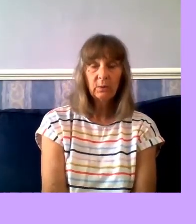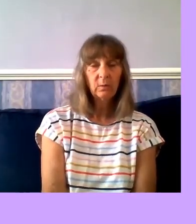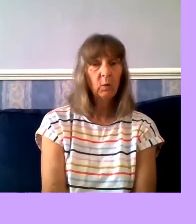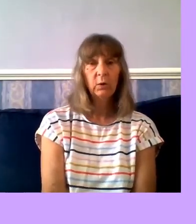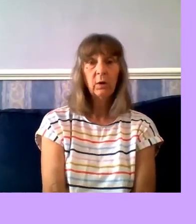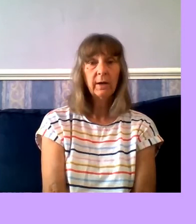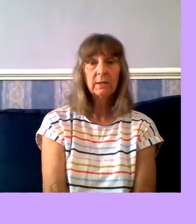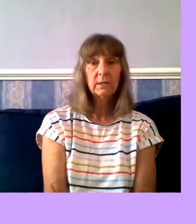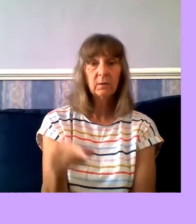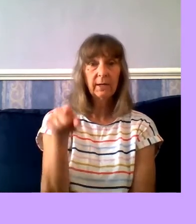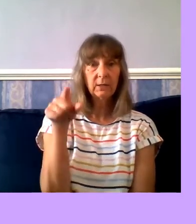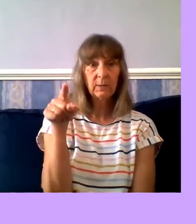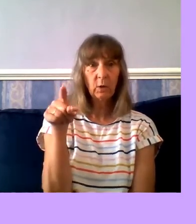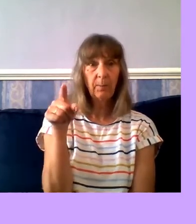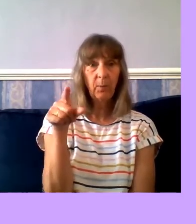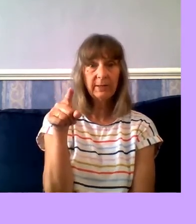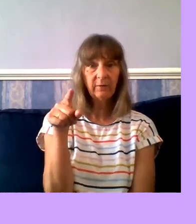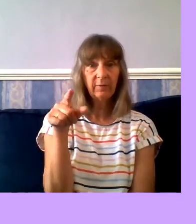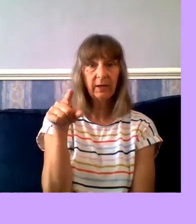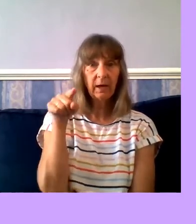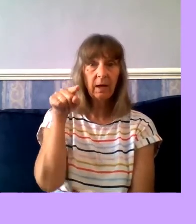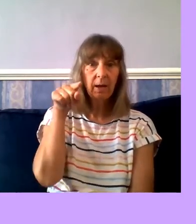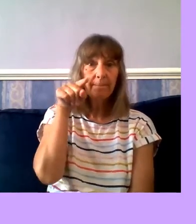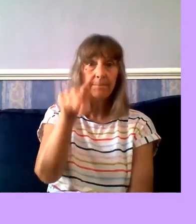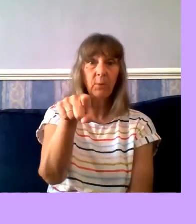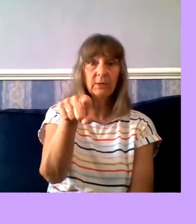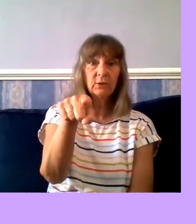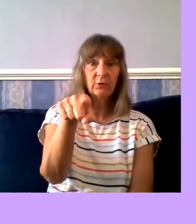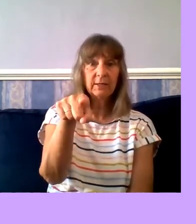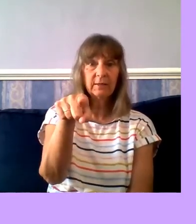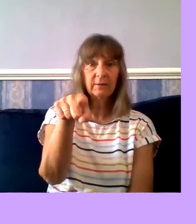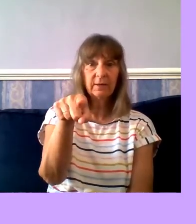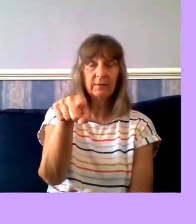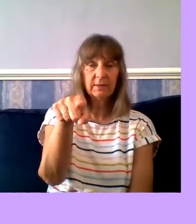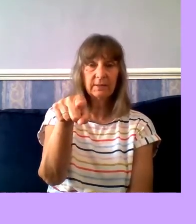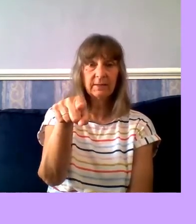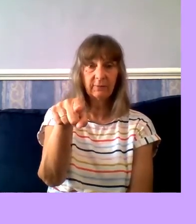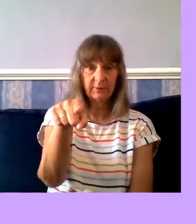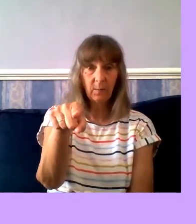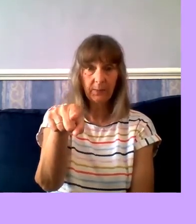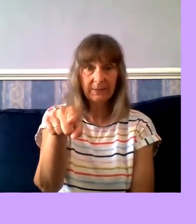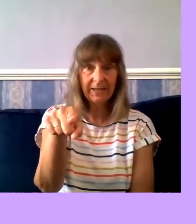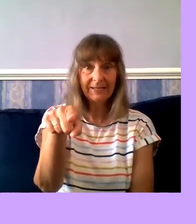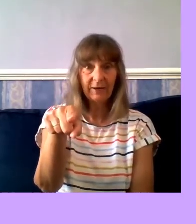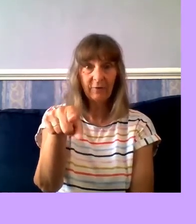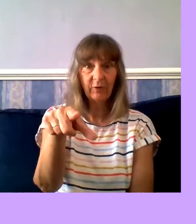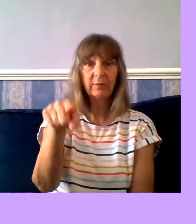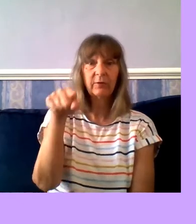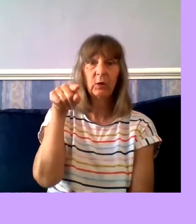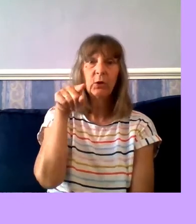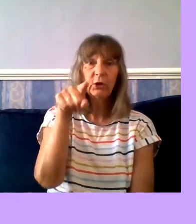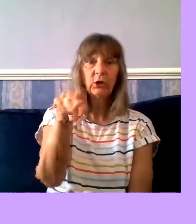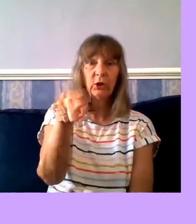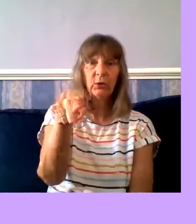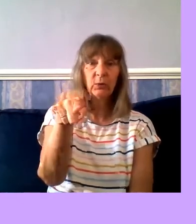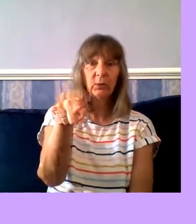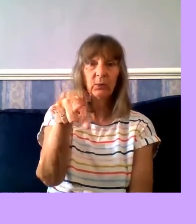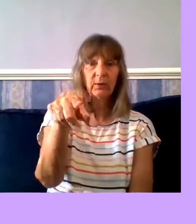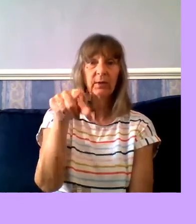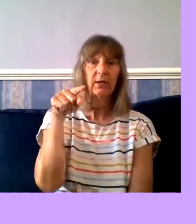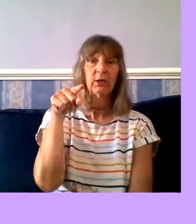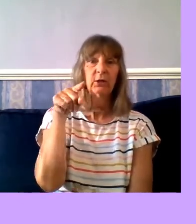You. All you're going to do is with your pointy finger, point straight to, just as if someone was standing in front of you.